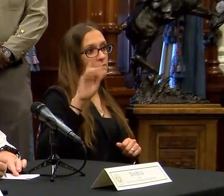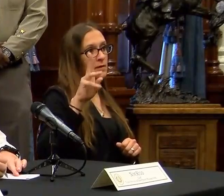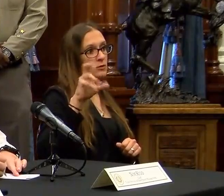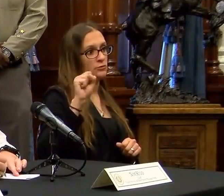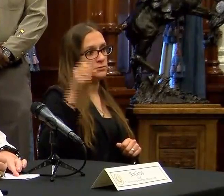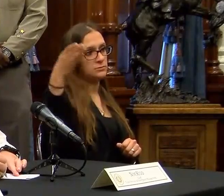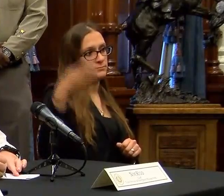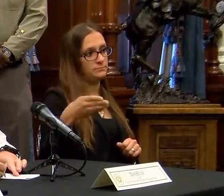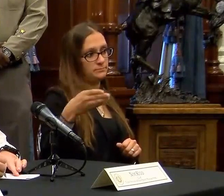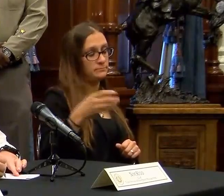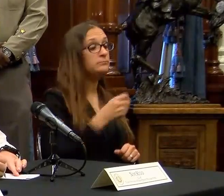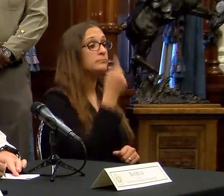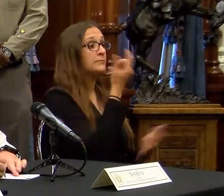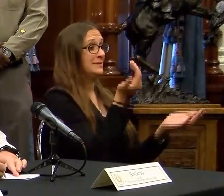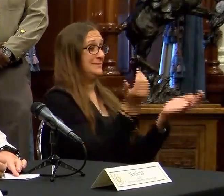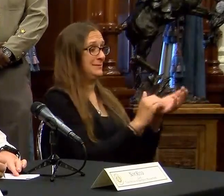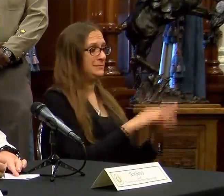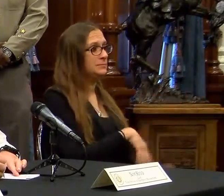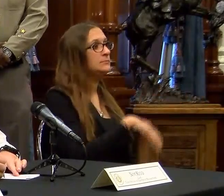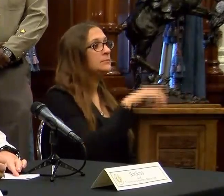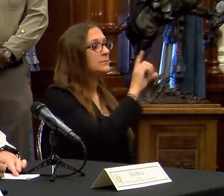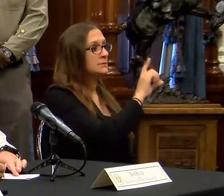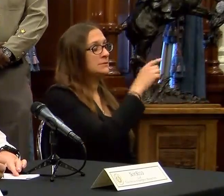dshs.texas.gov/coronavirus/. Again, it is